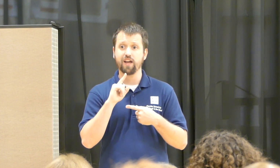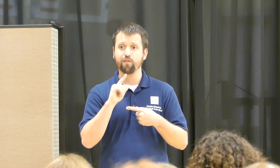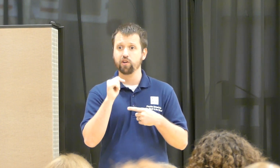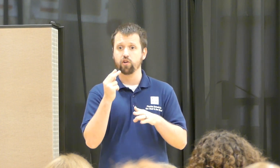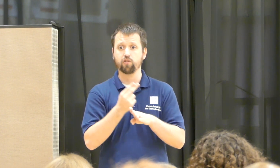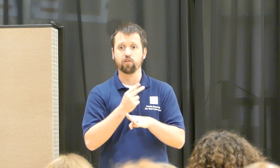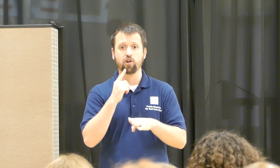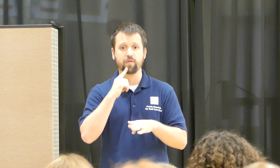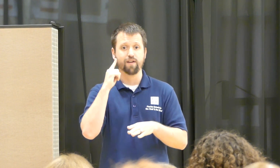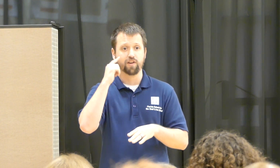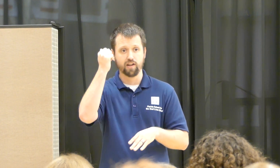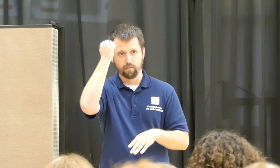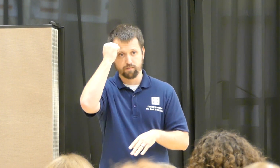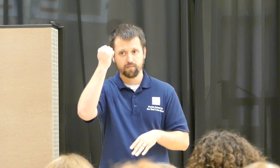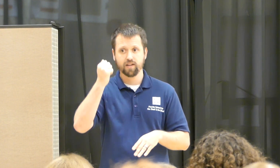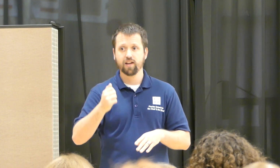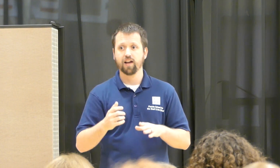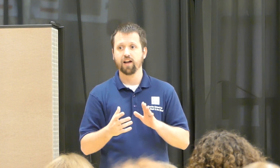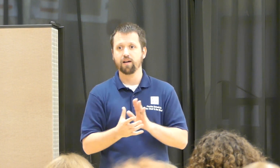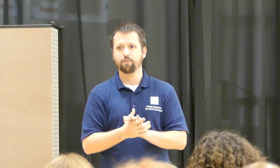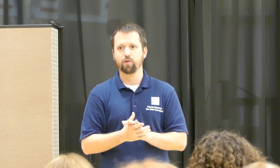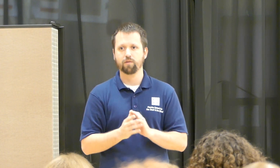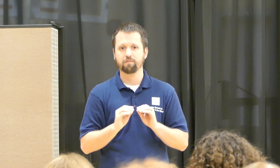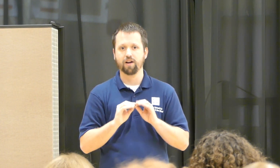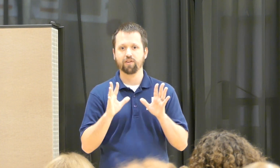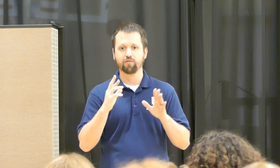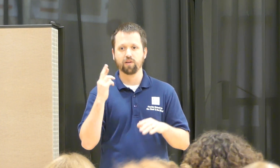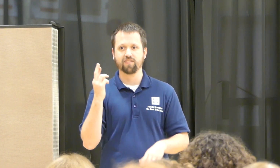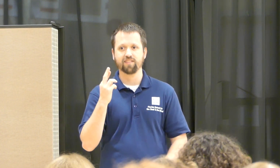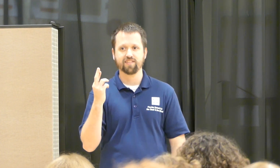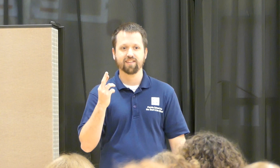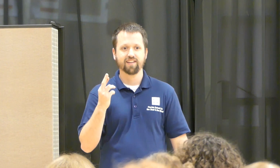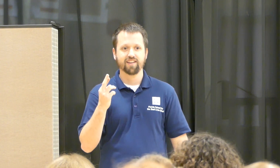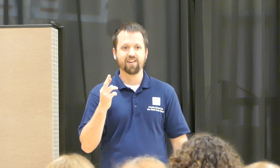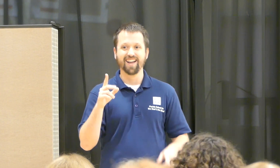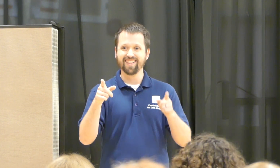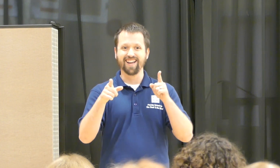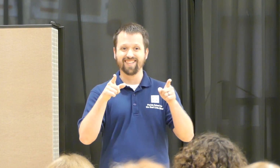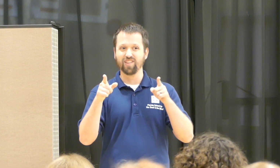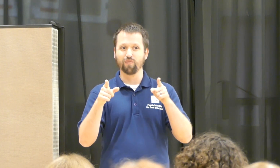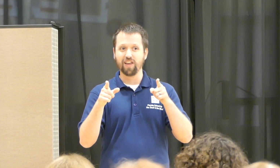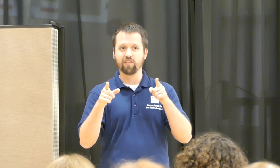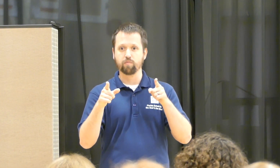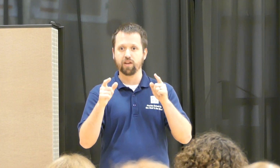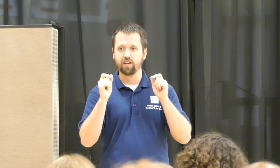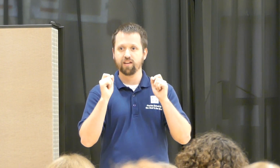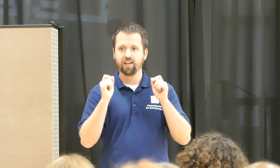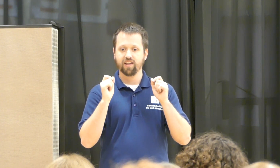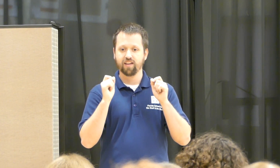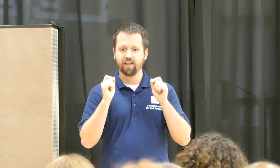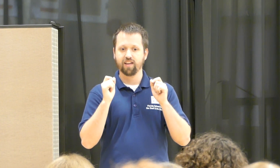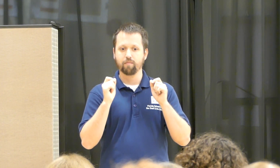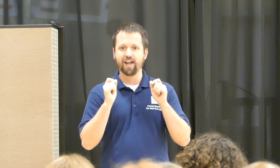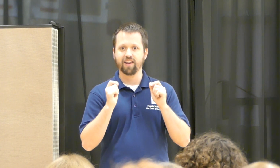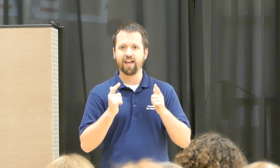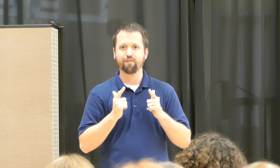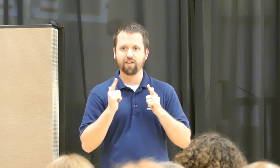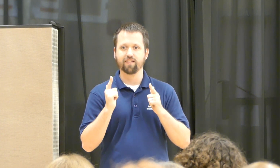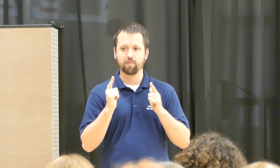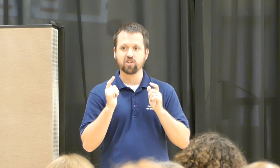definitely don't use the term deaf and dumb for obvious reasons. I see those faces, but in my life, especially